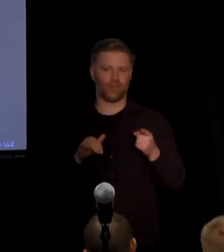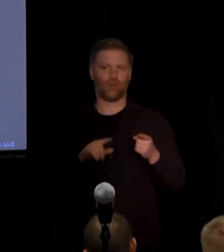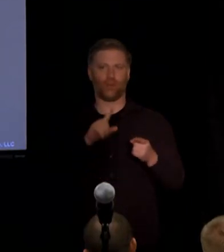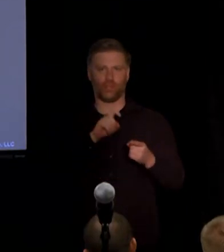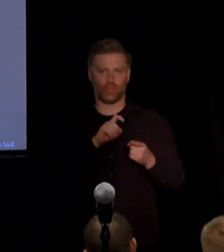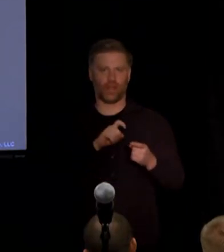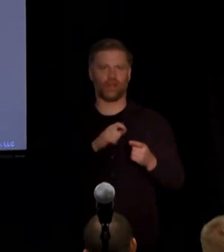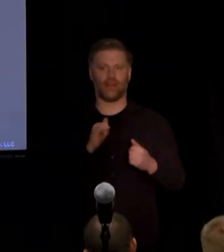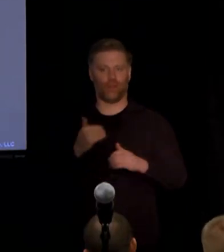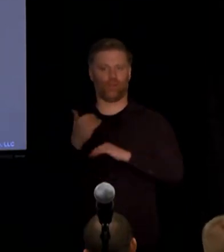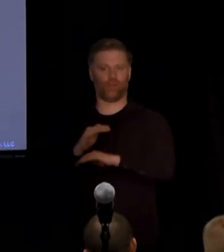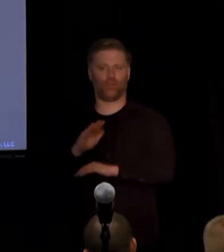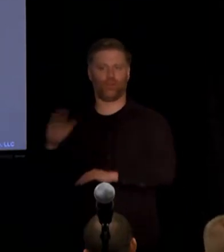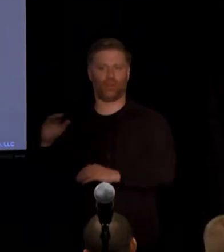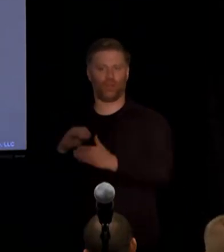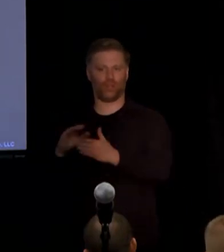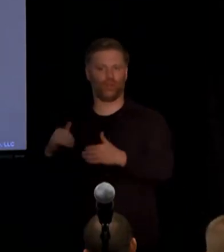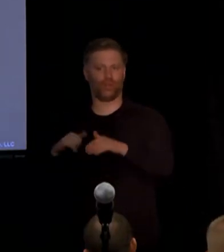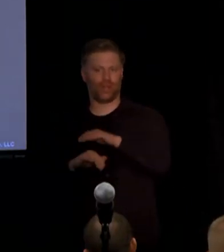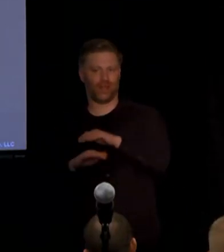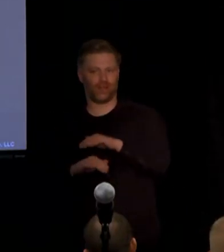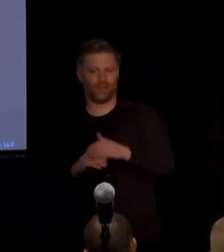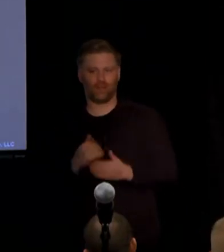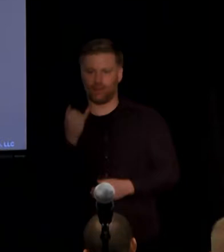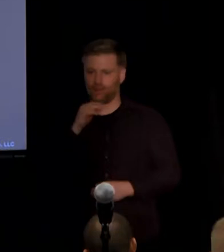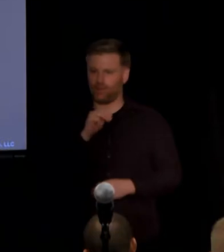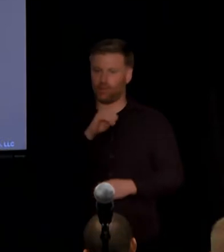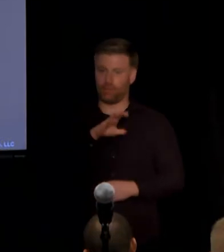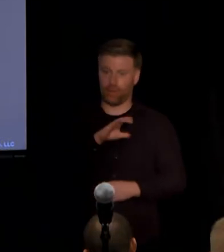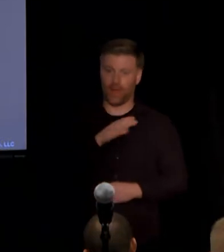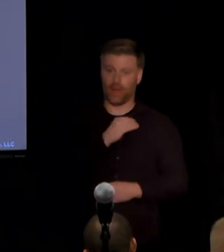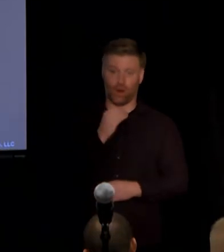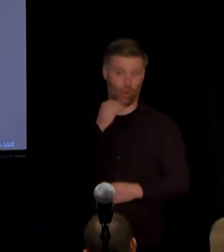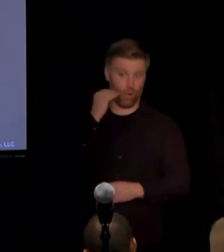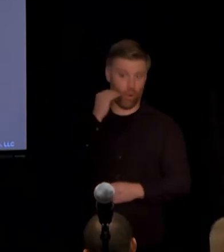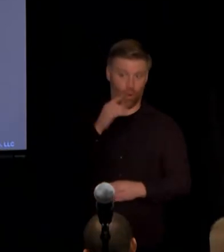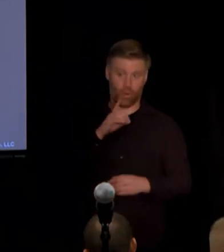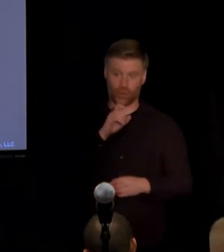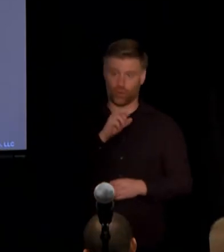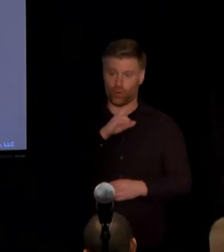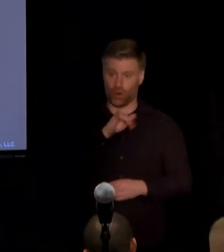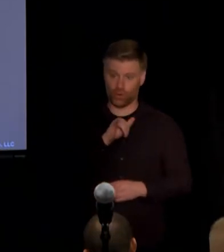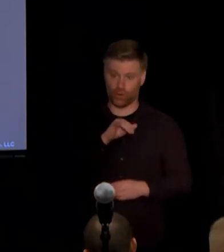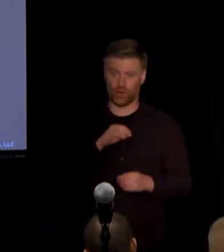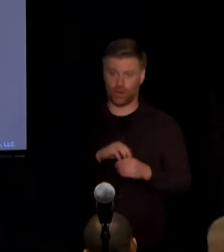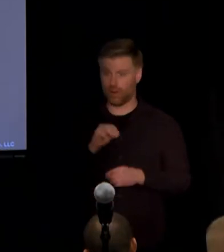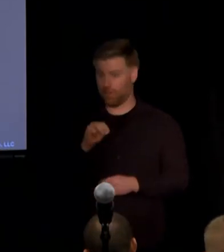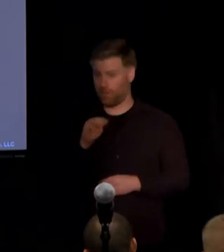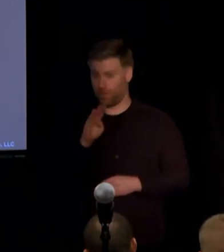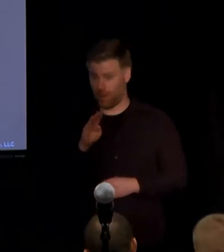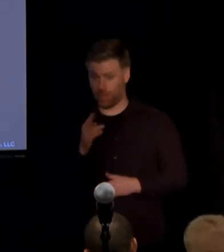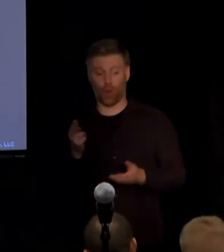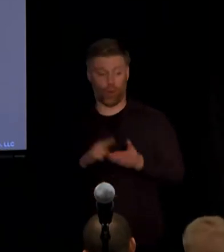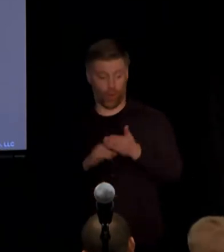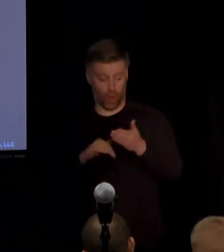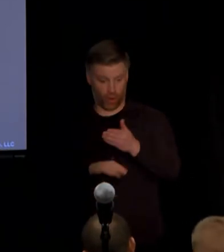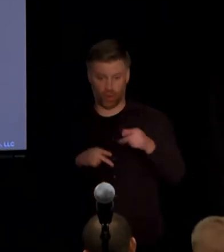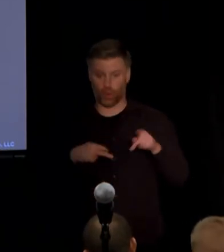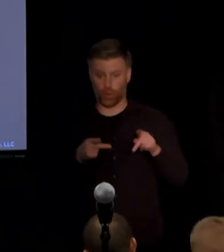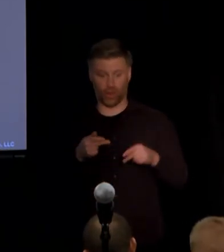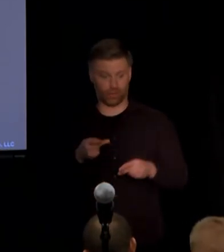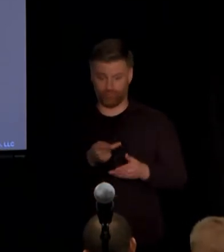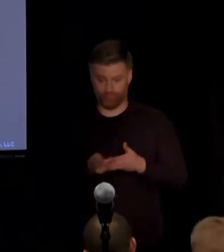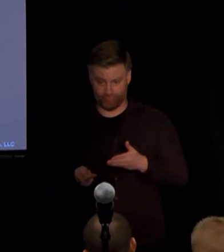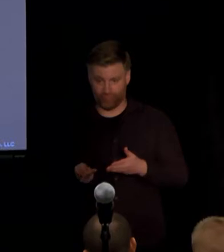all those students' access. Well, if you're mapping home directories and the LDAP-bound MacBook and they log in and the permissions are wrong, it will deny